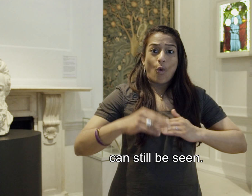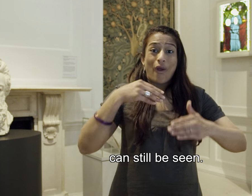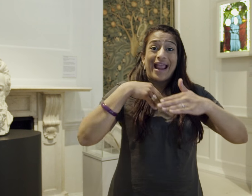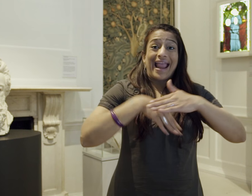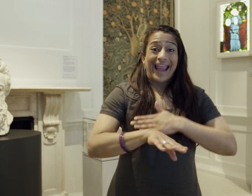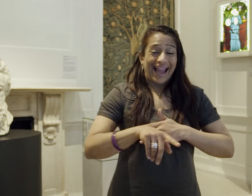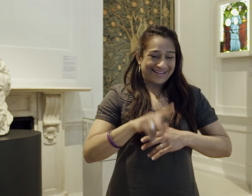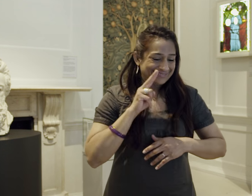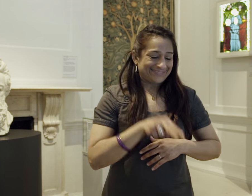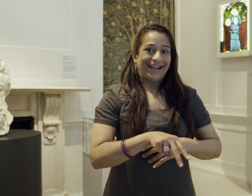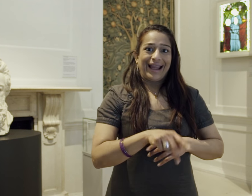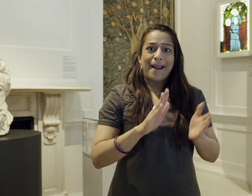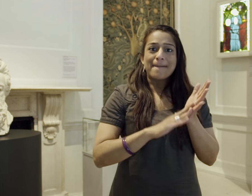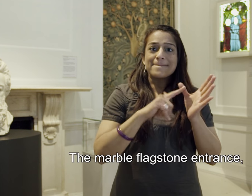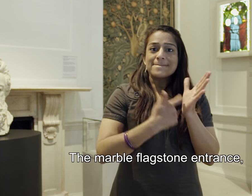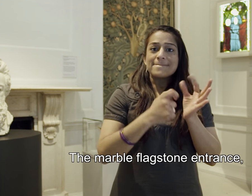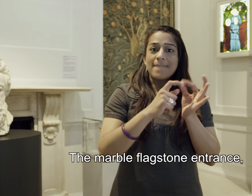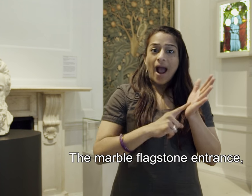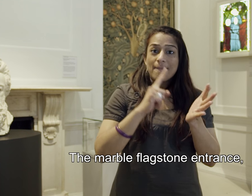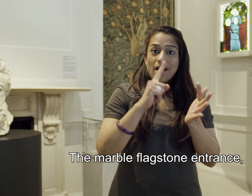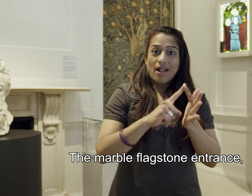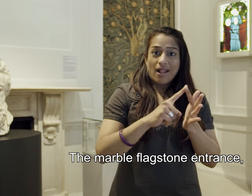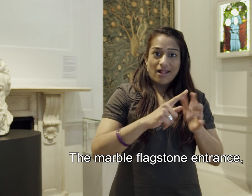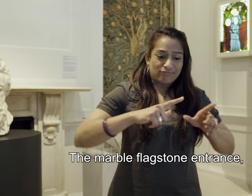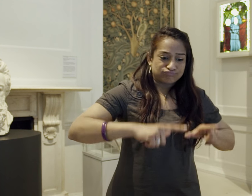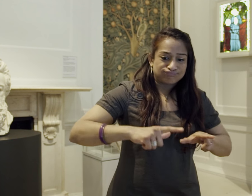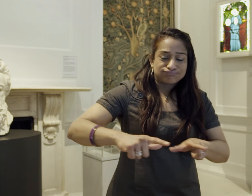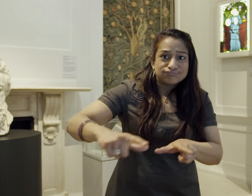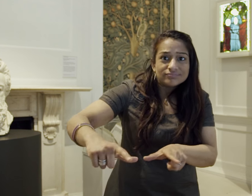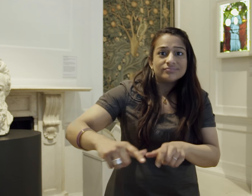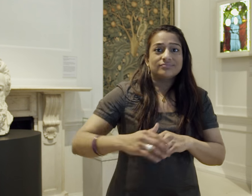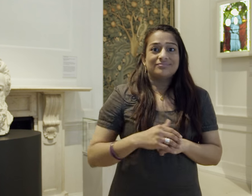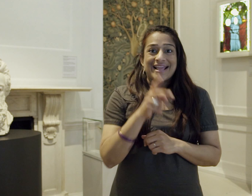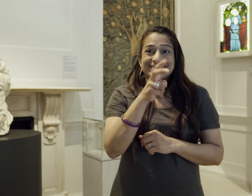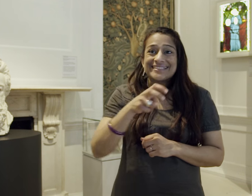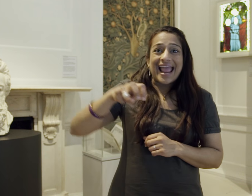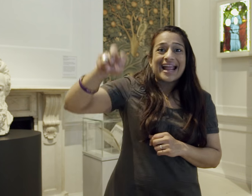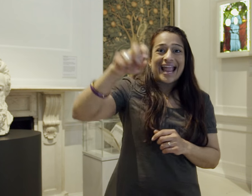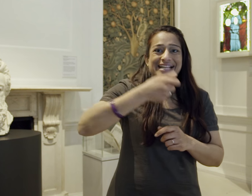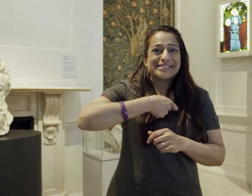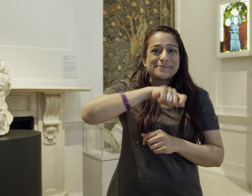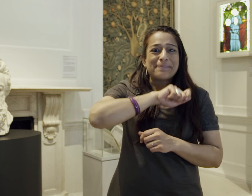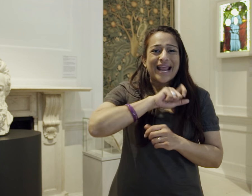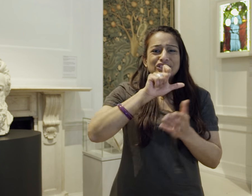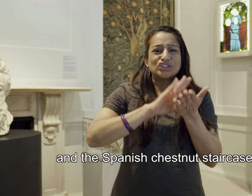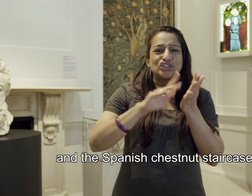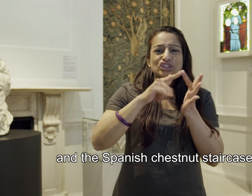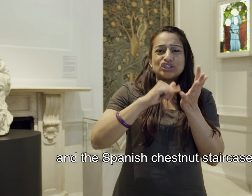the marble flagstone entrance and the Spanish